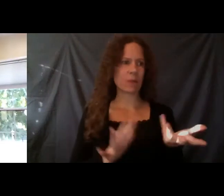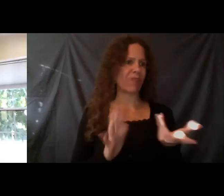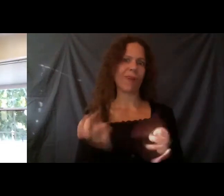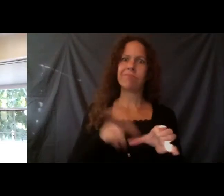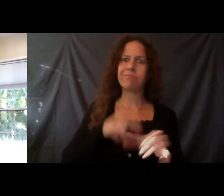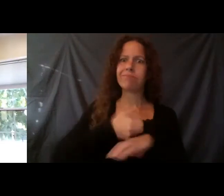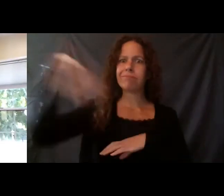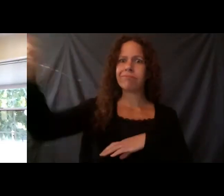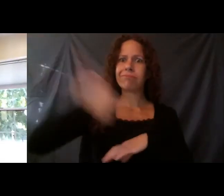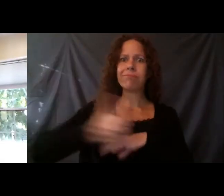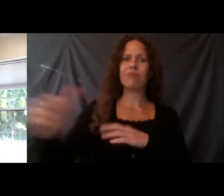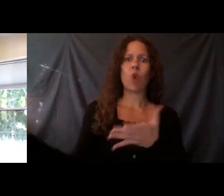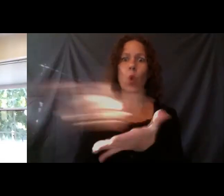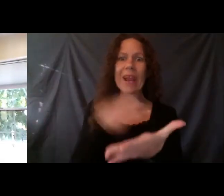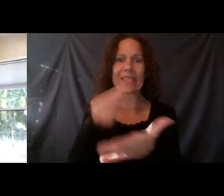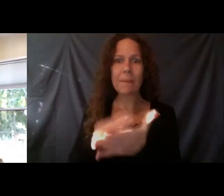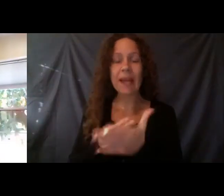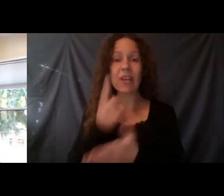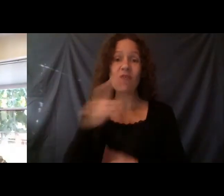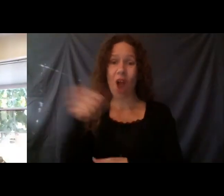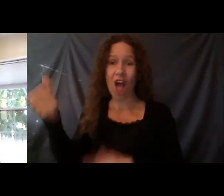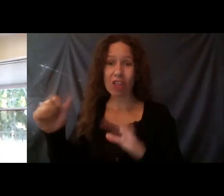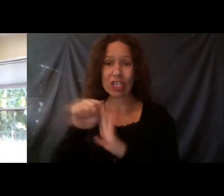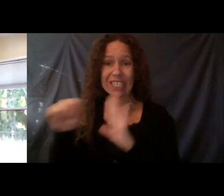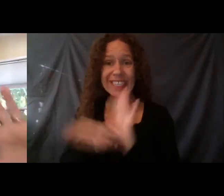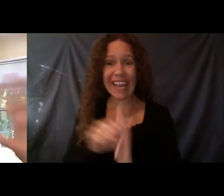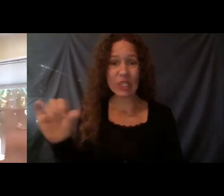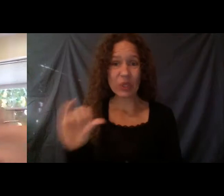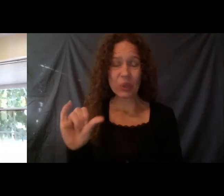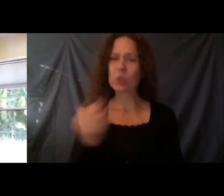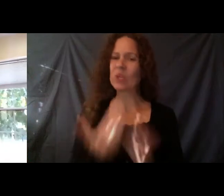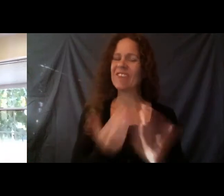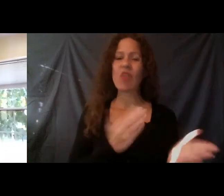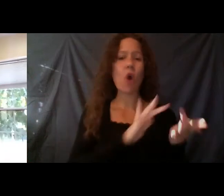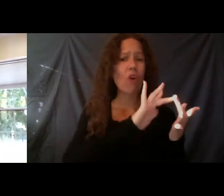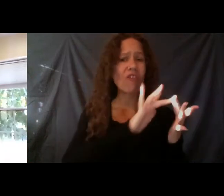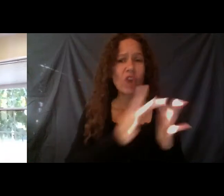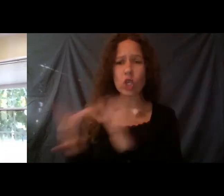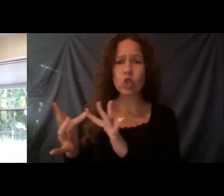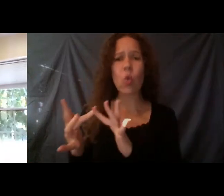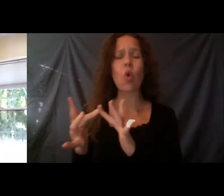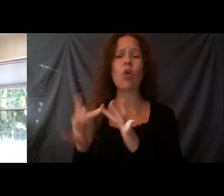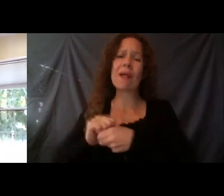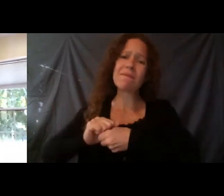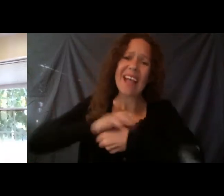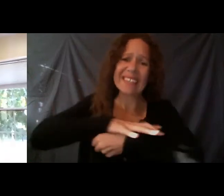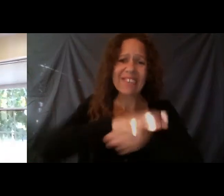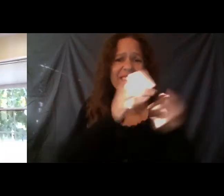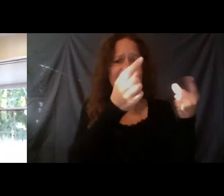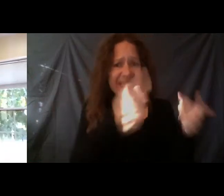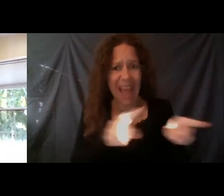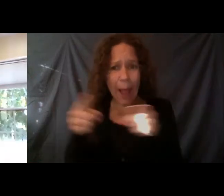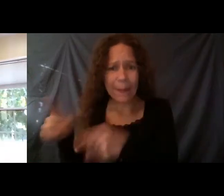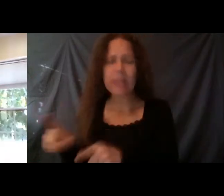other states. So even though we had the virtual and the pandemic issues, we still made